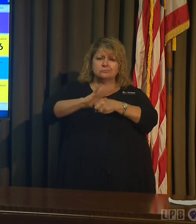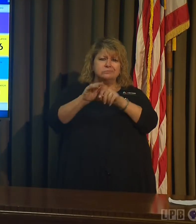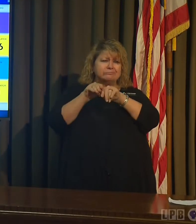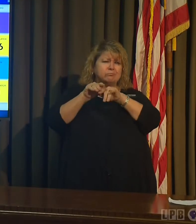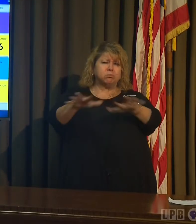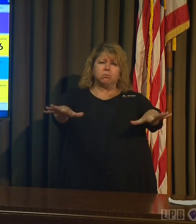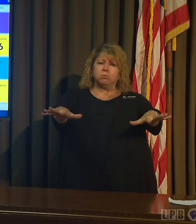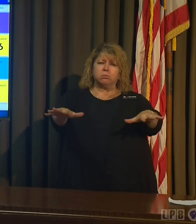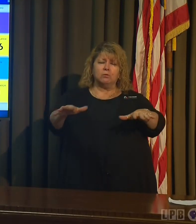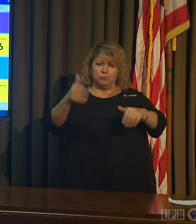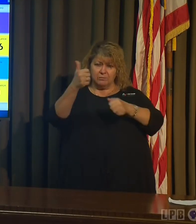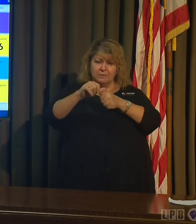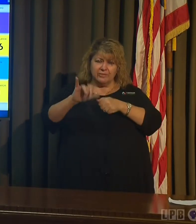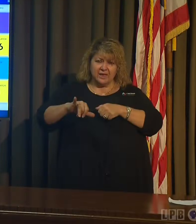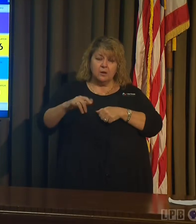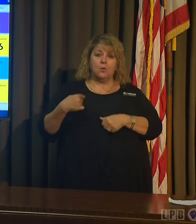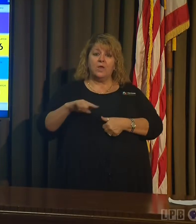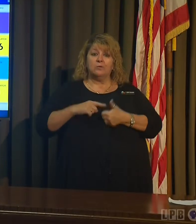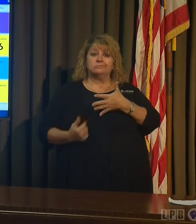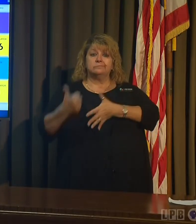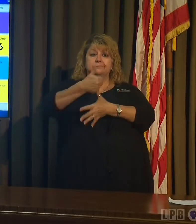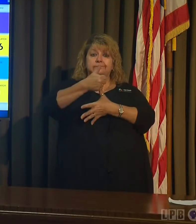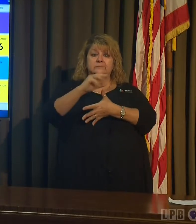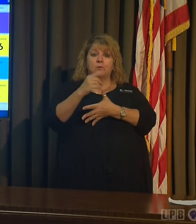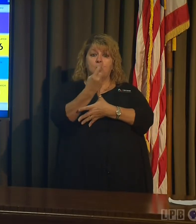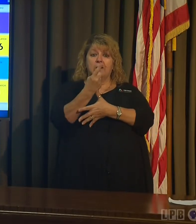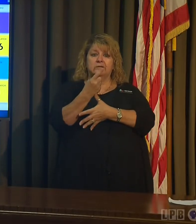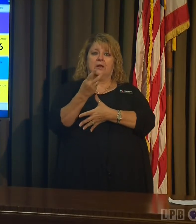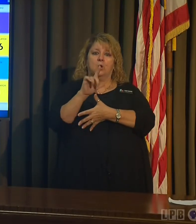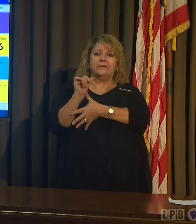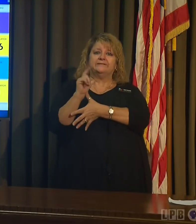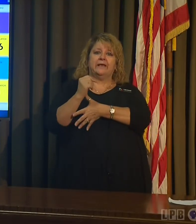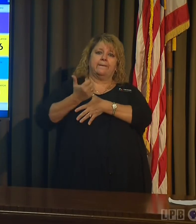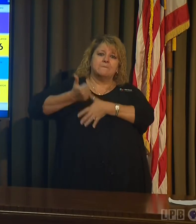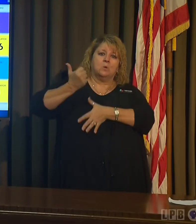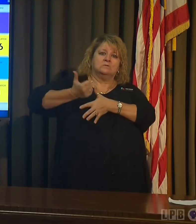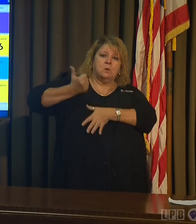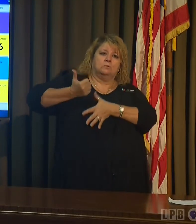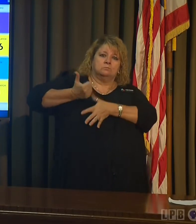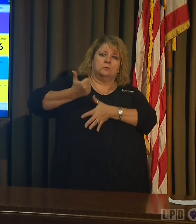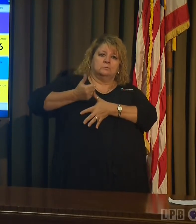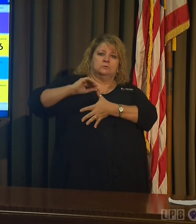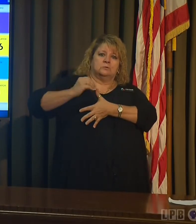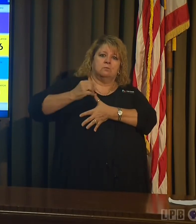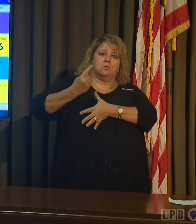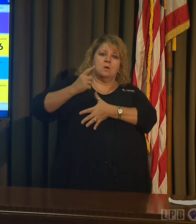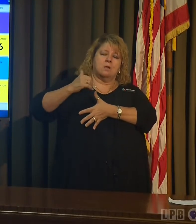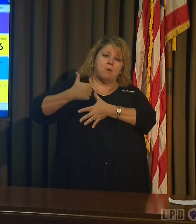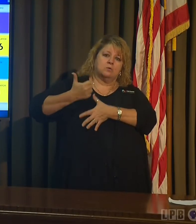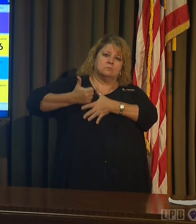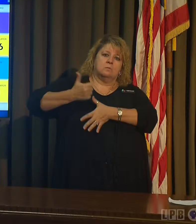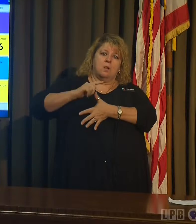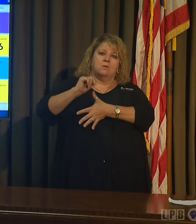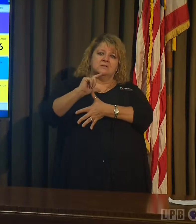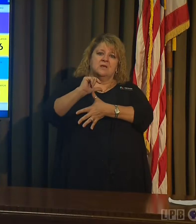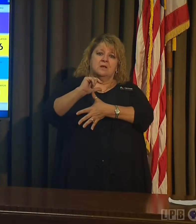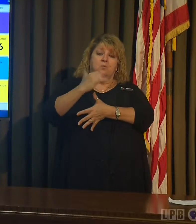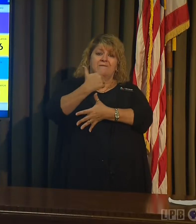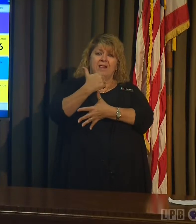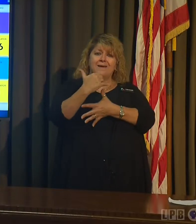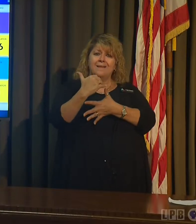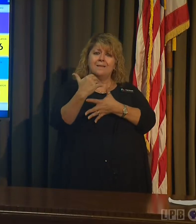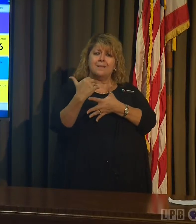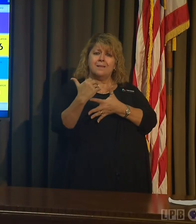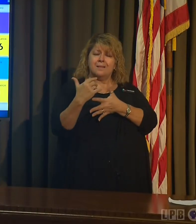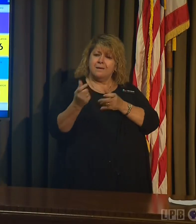starting, Louisiana was number 1 for a long time. And so I want to thank the people of Louisiana.